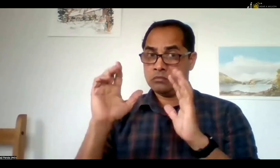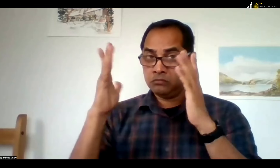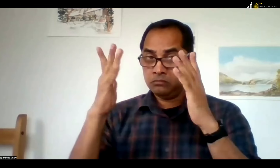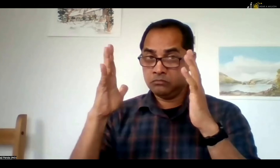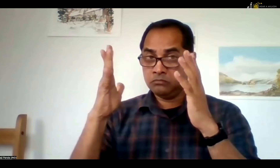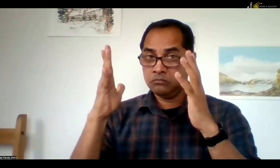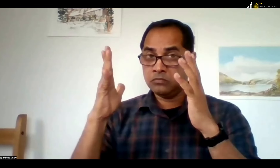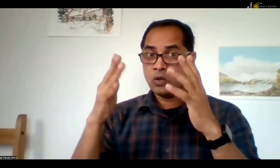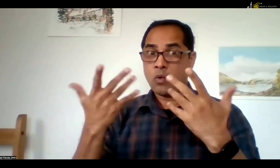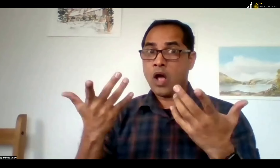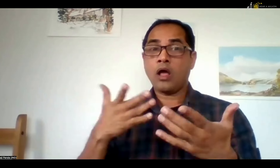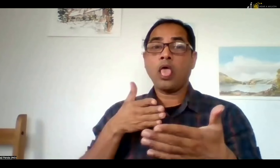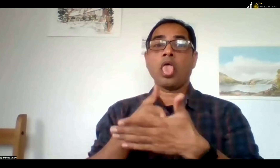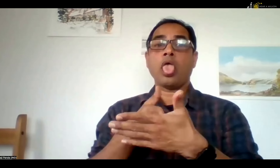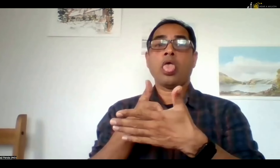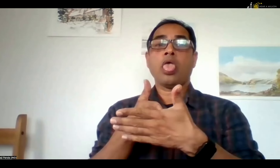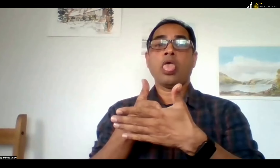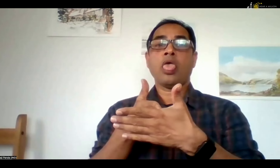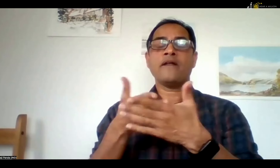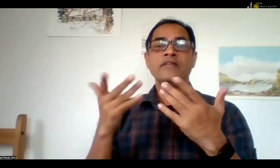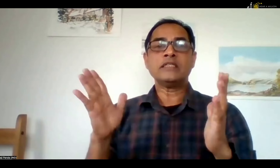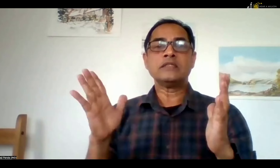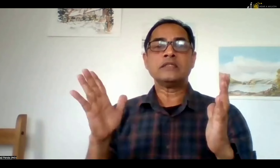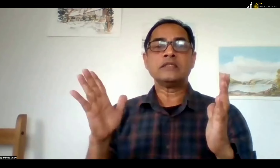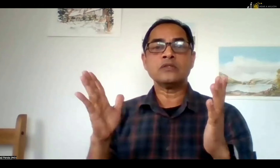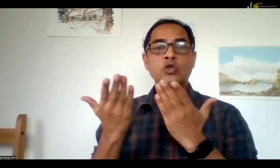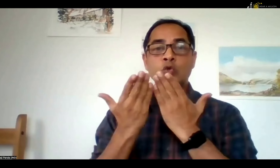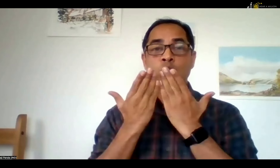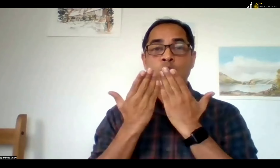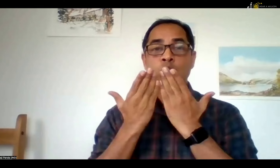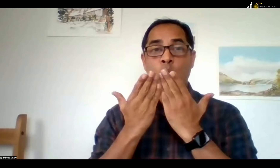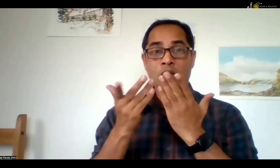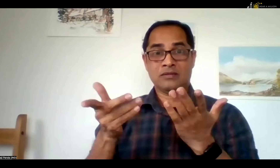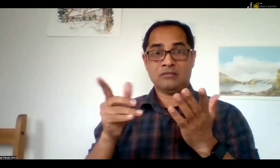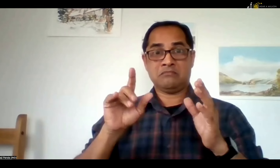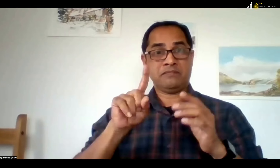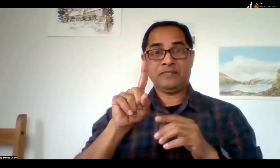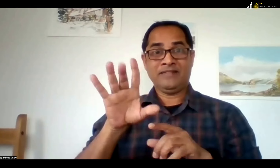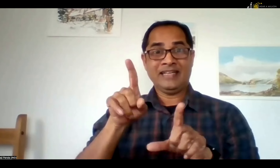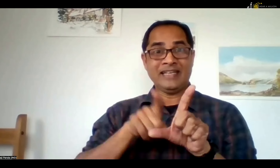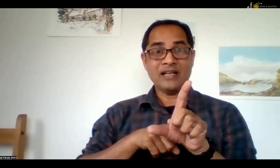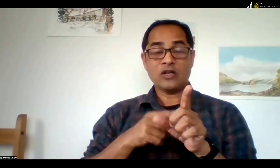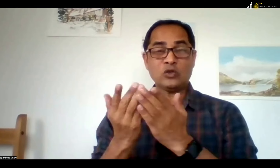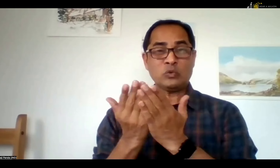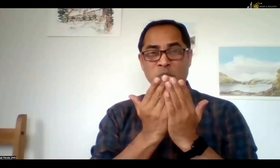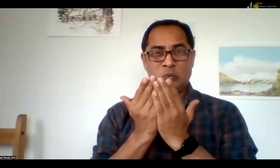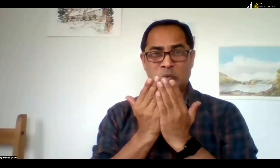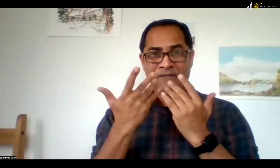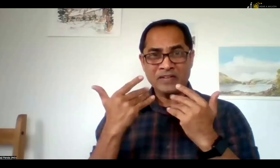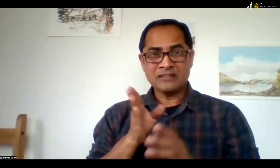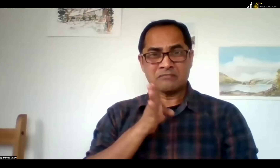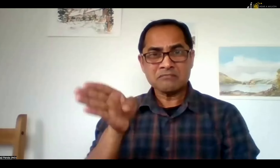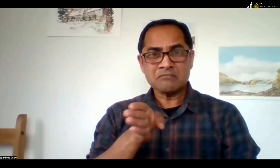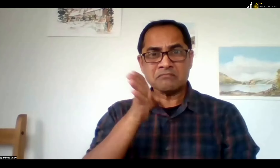deaf group who are really working really hard, the leaders and the individuals who have learned from their own barriers, not